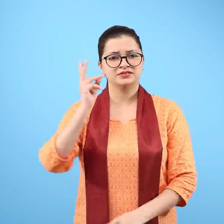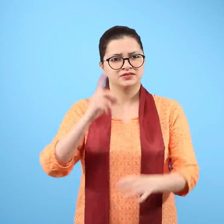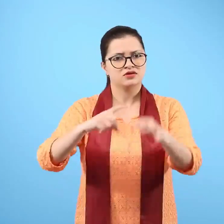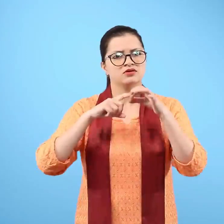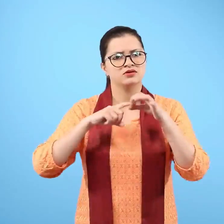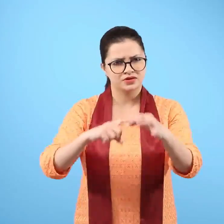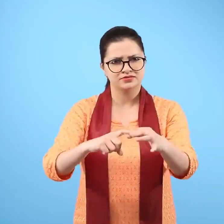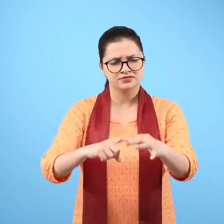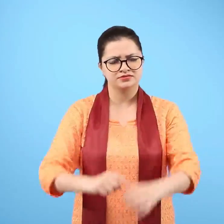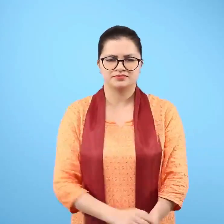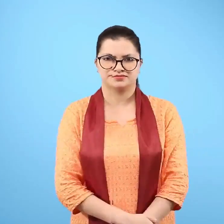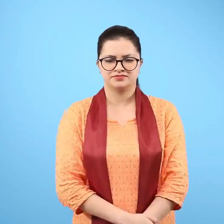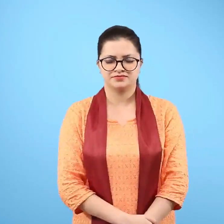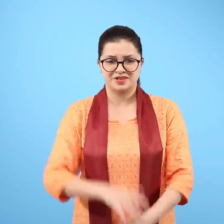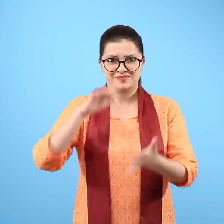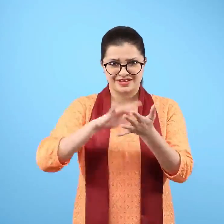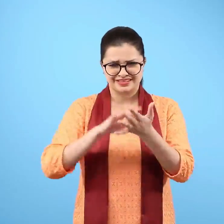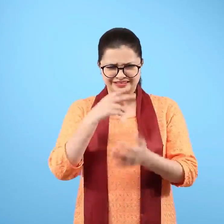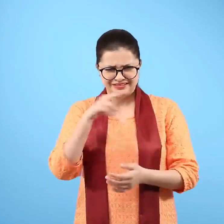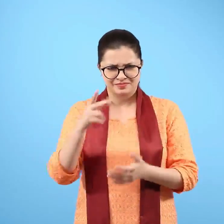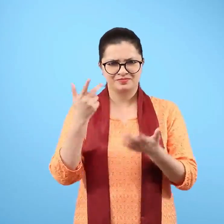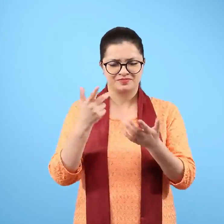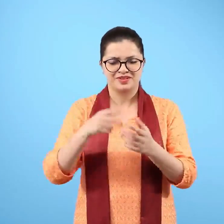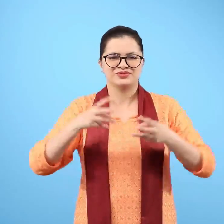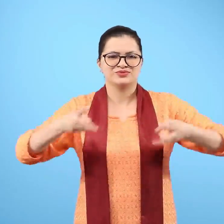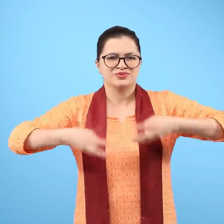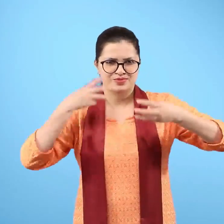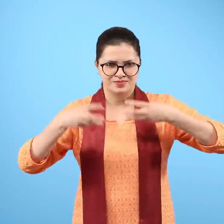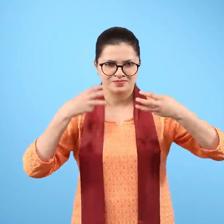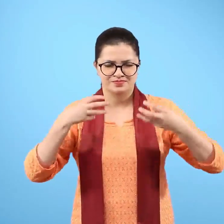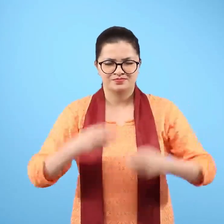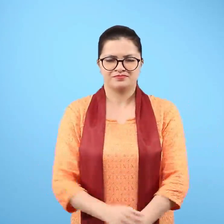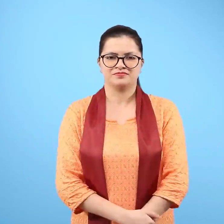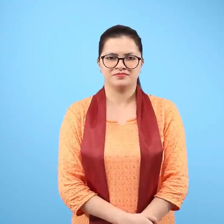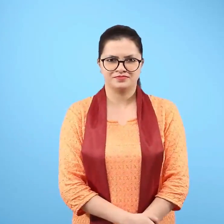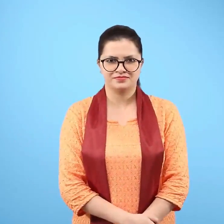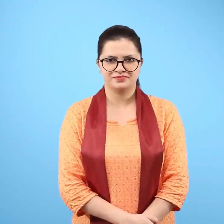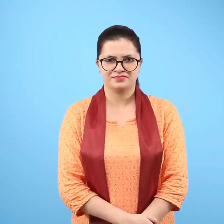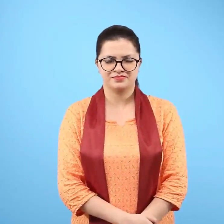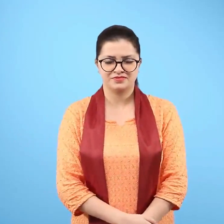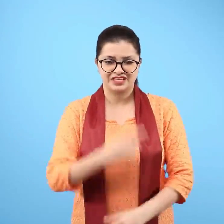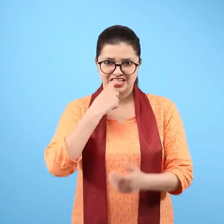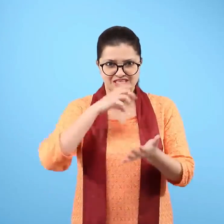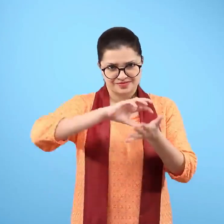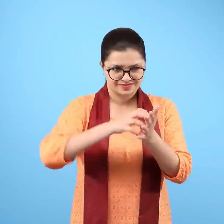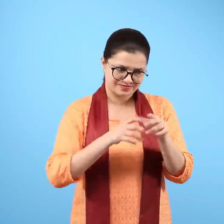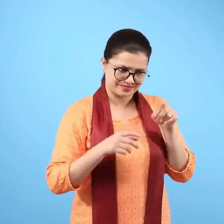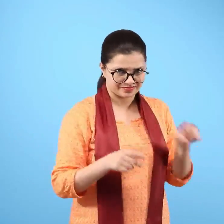3. There is a place called Thukpagram, midway between Idlipur